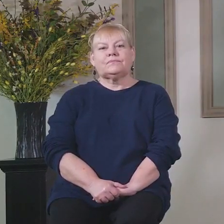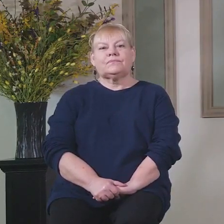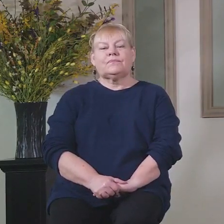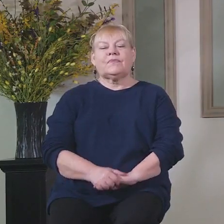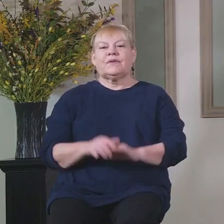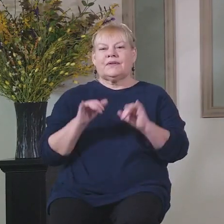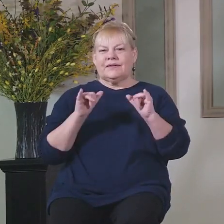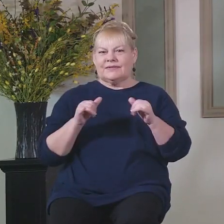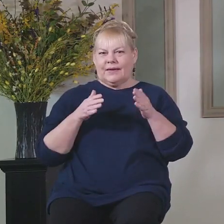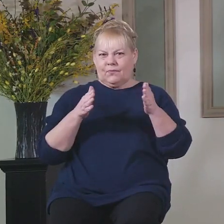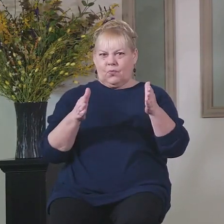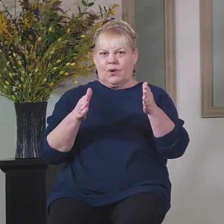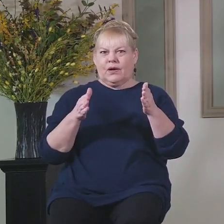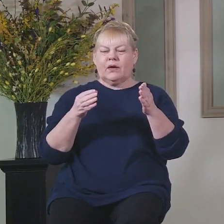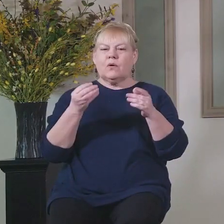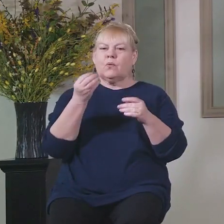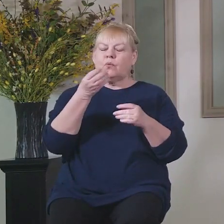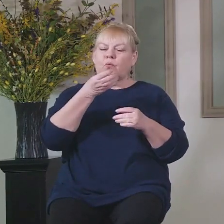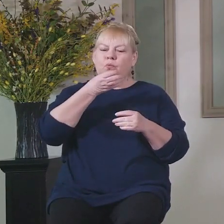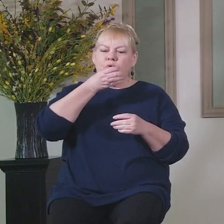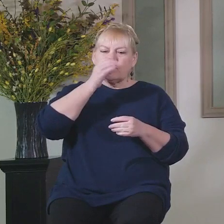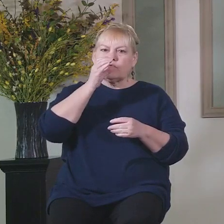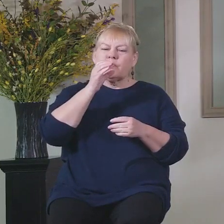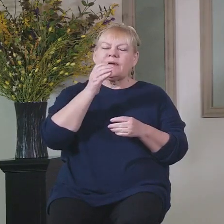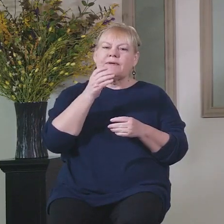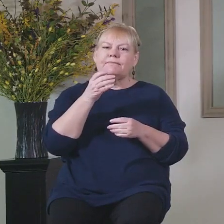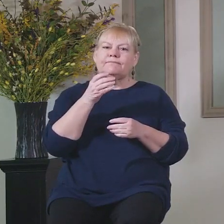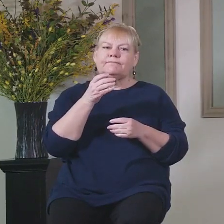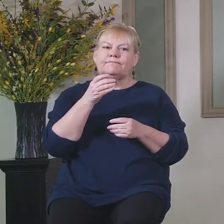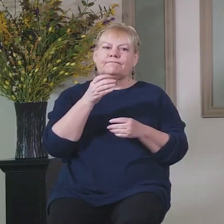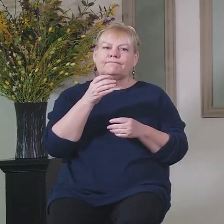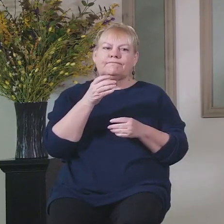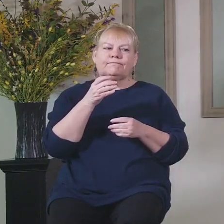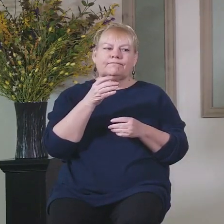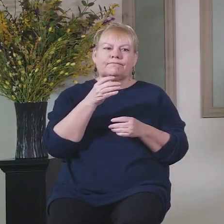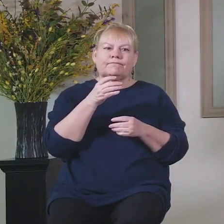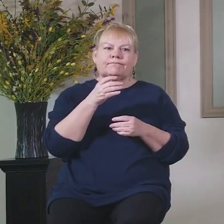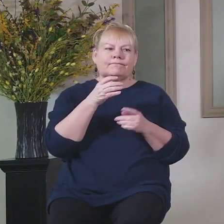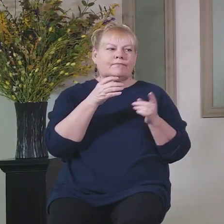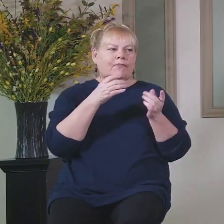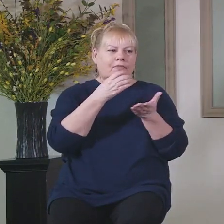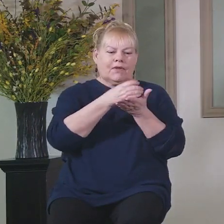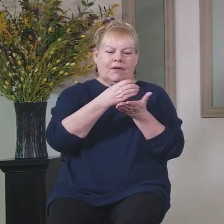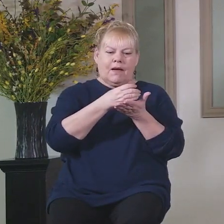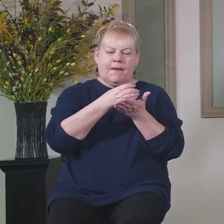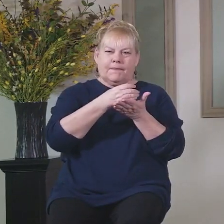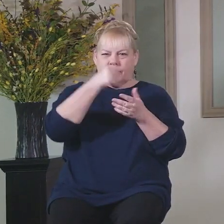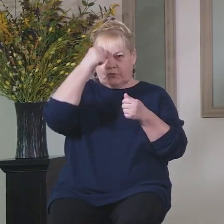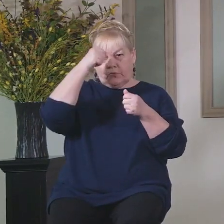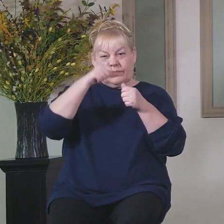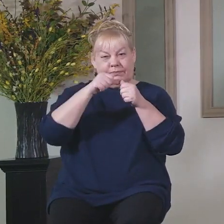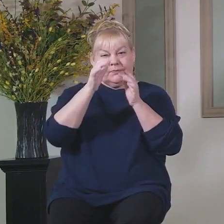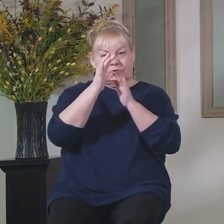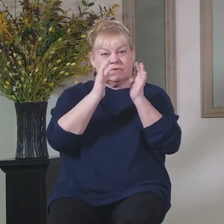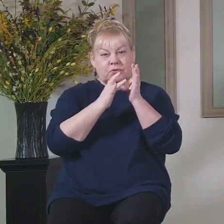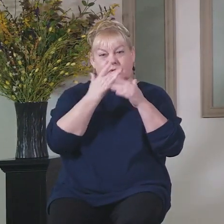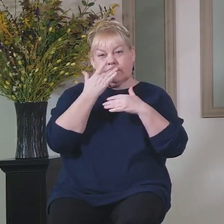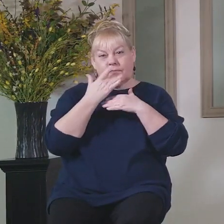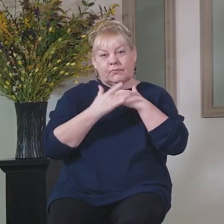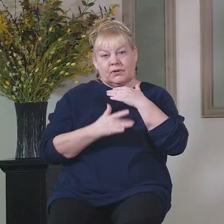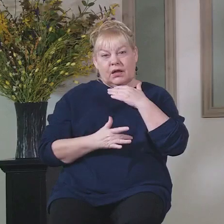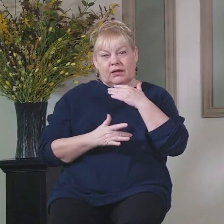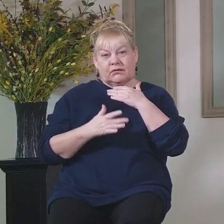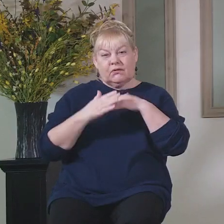In the same manner, we partake the wine in remembrance of His blood that was shed on the